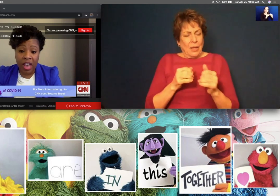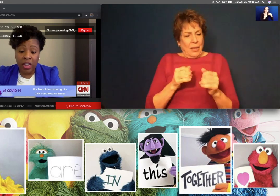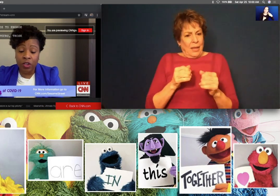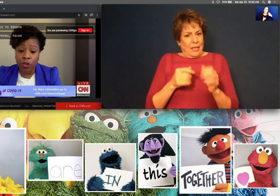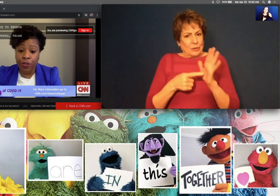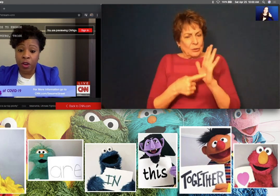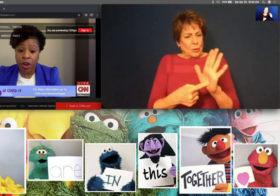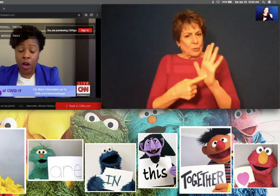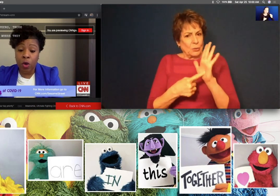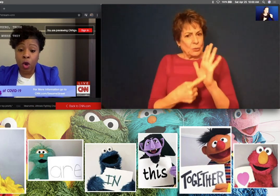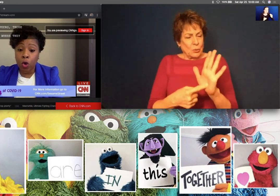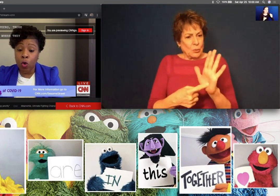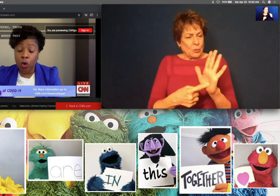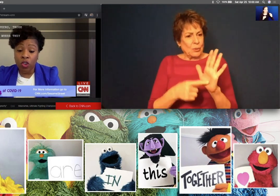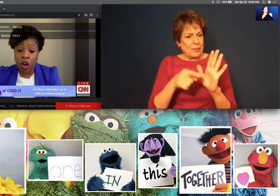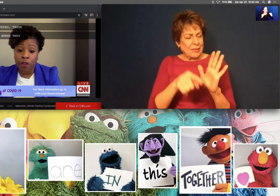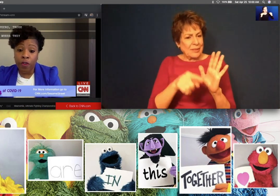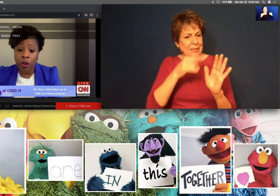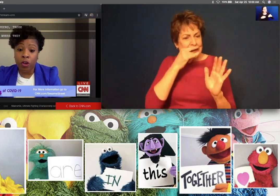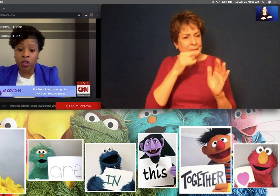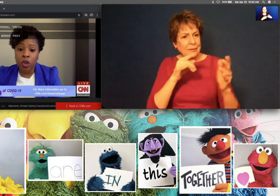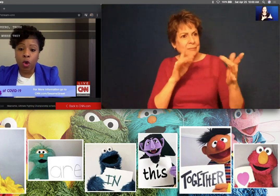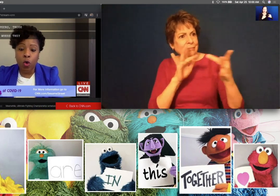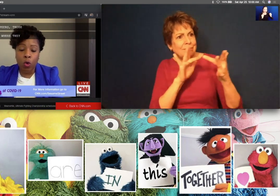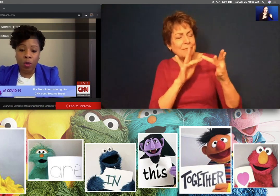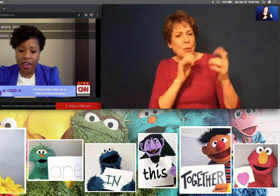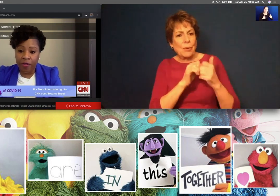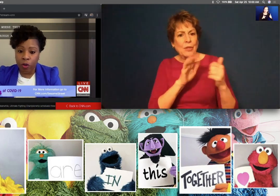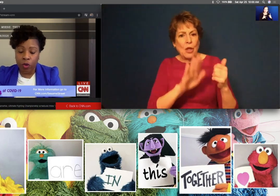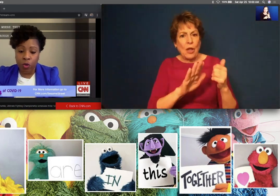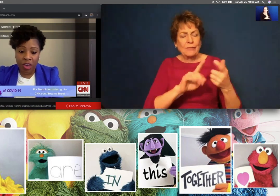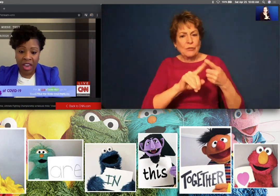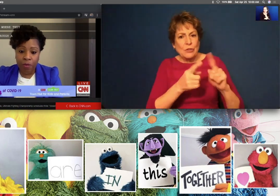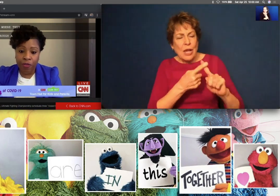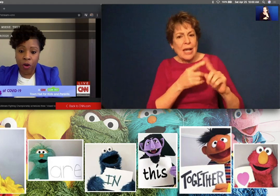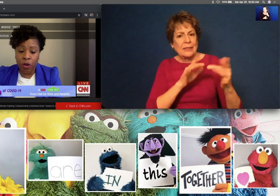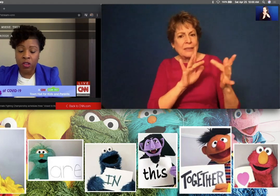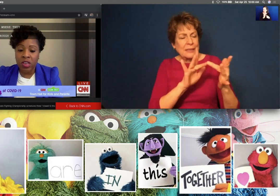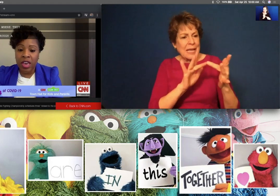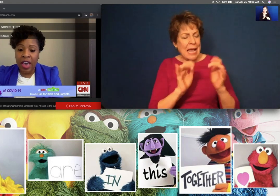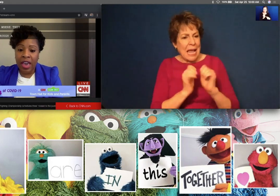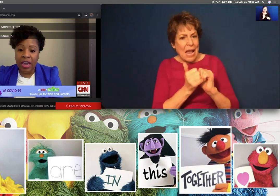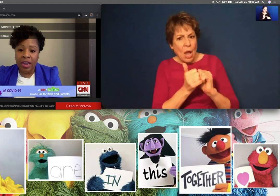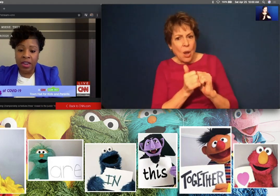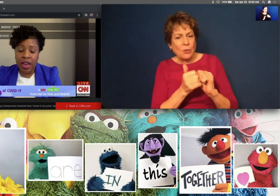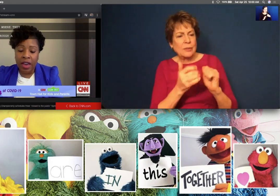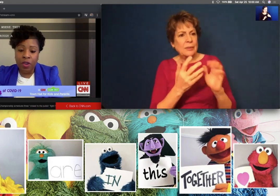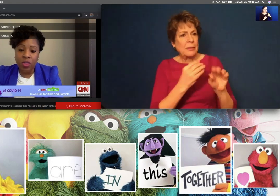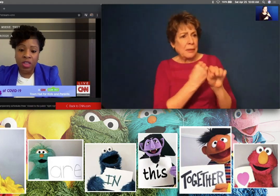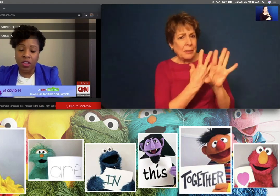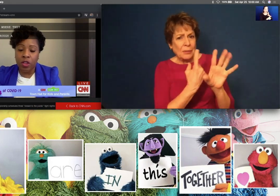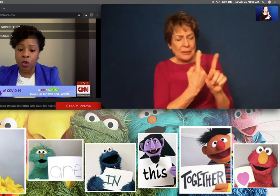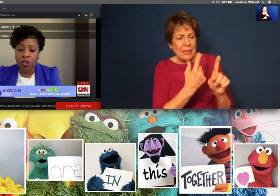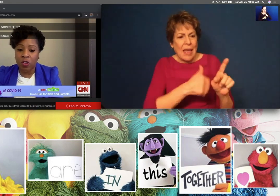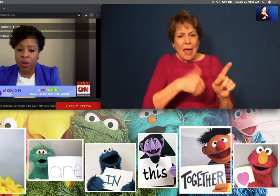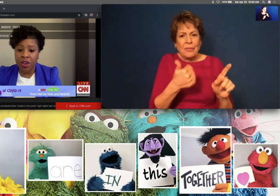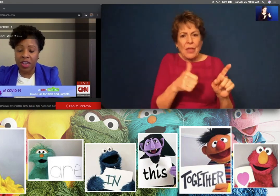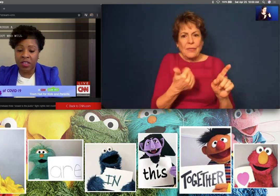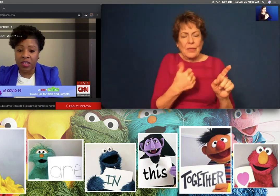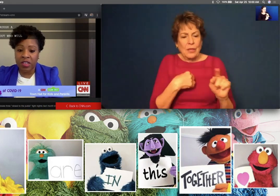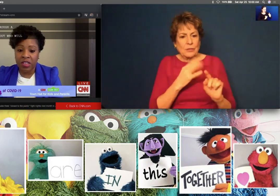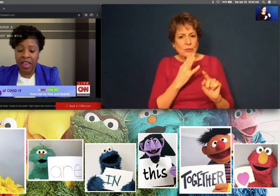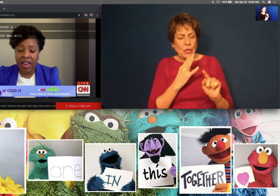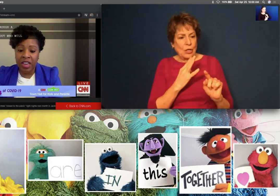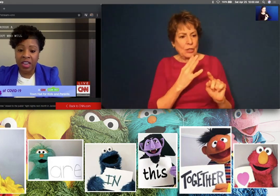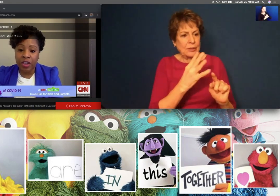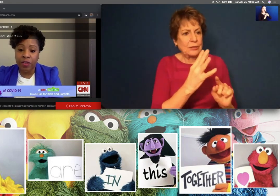experiences where they may need to work through a challenge or figure out who will talk first, who will play a virtual game first.